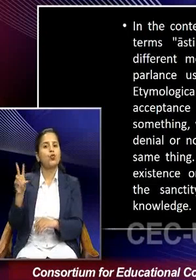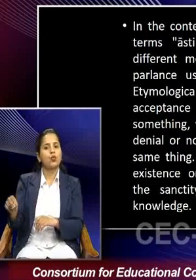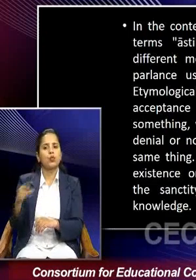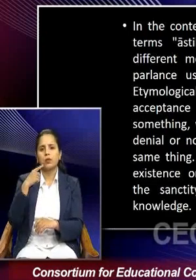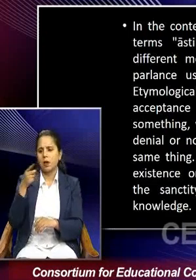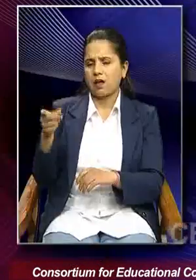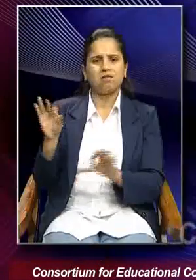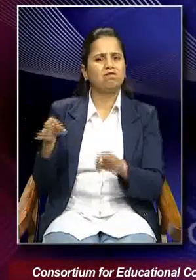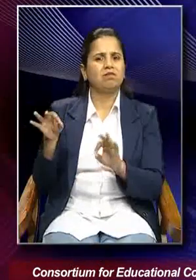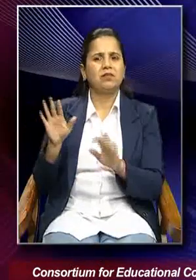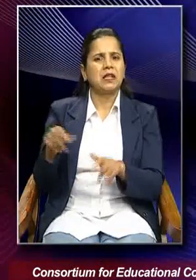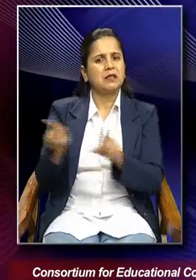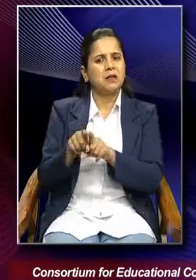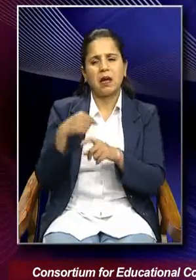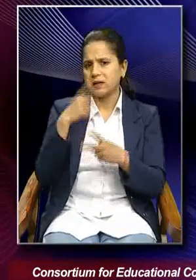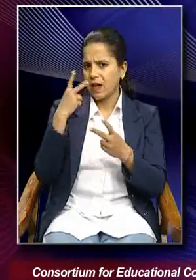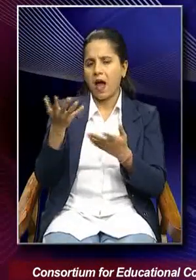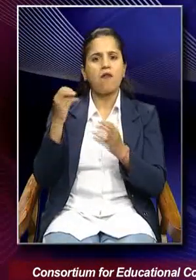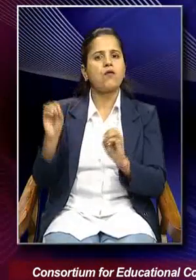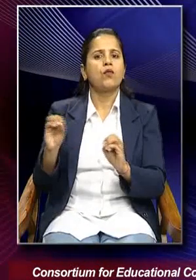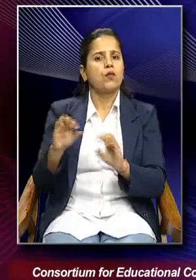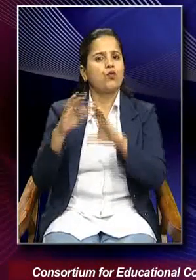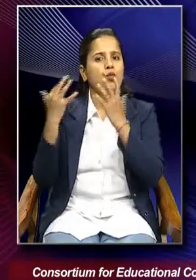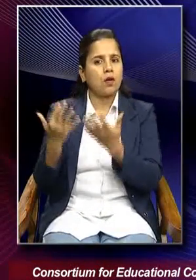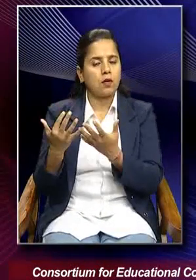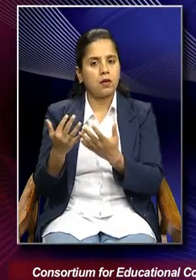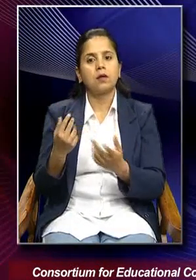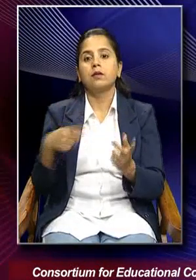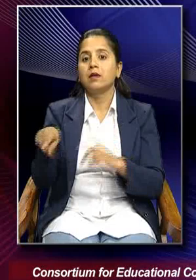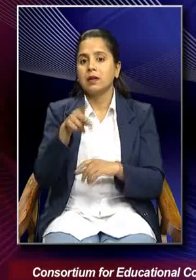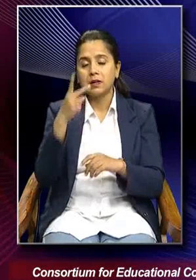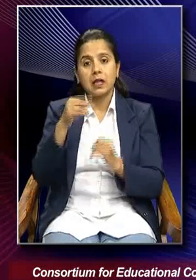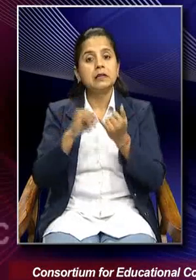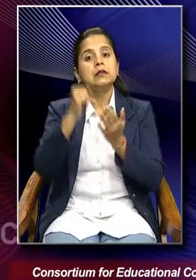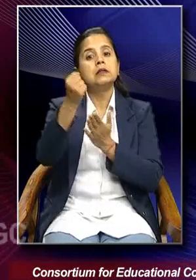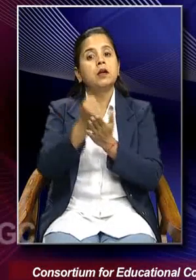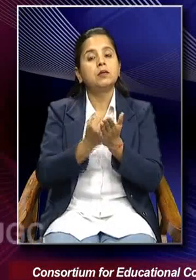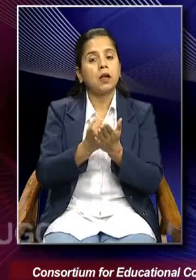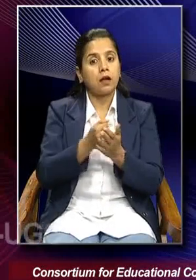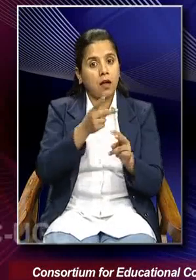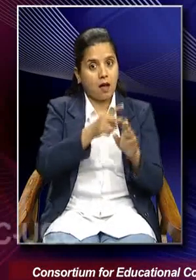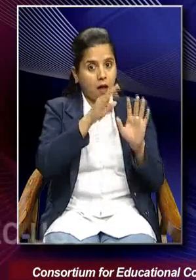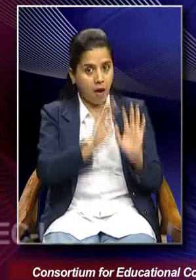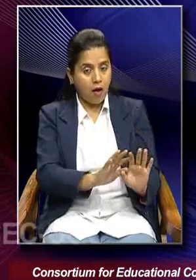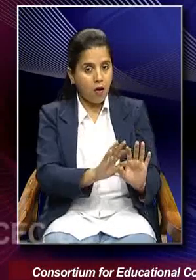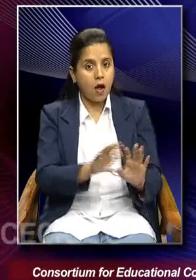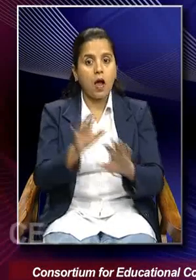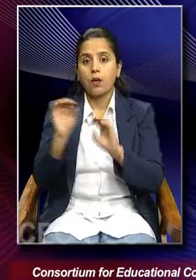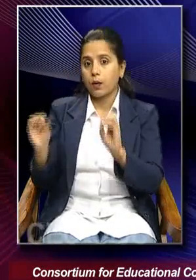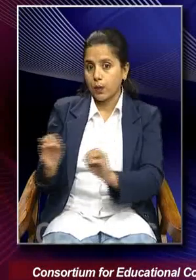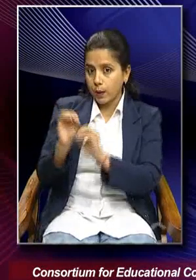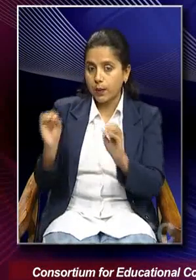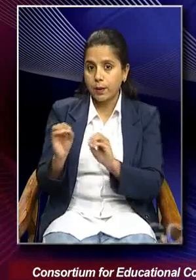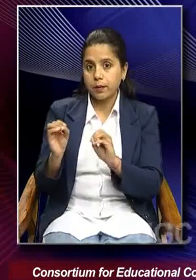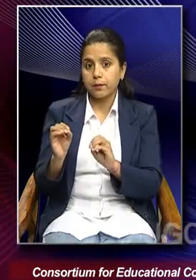that same thing. So, in this case, the subject of existence or